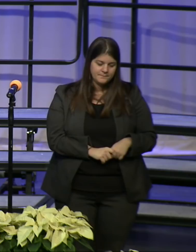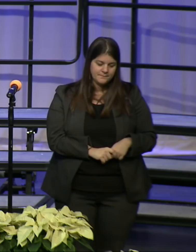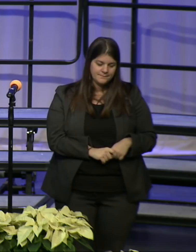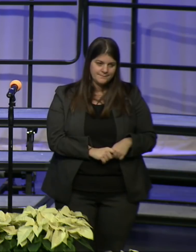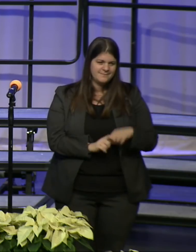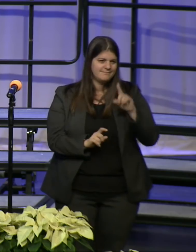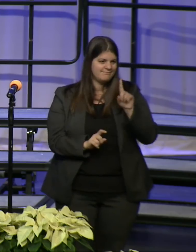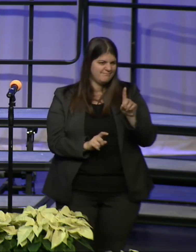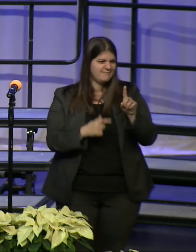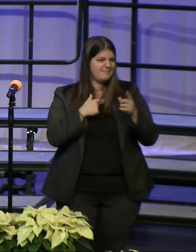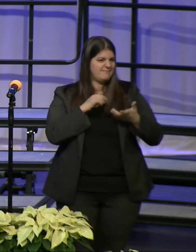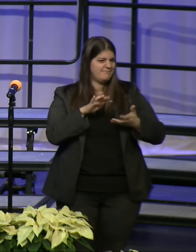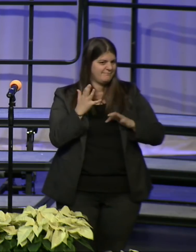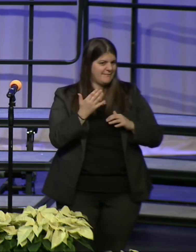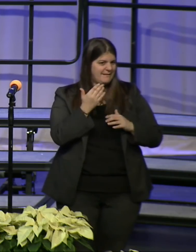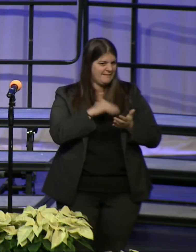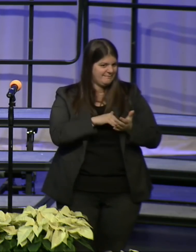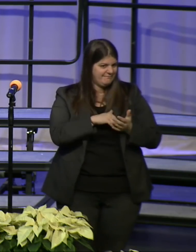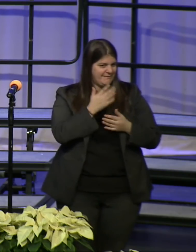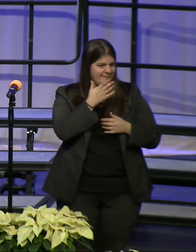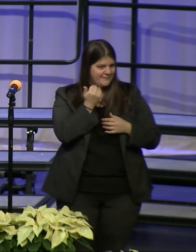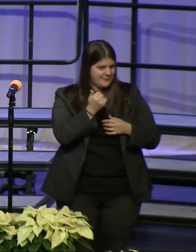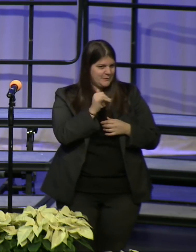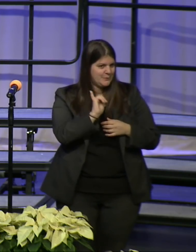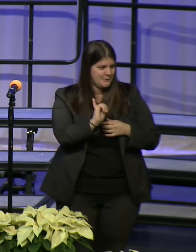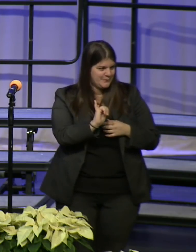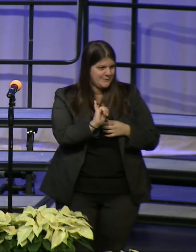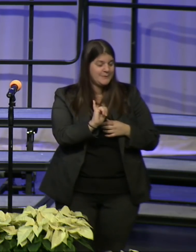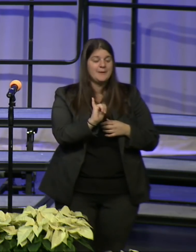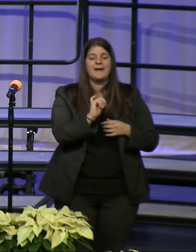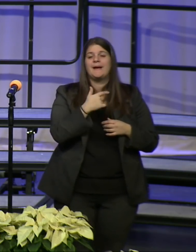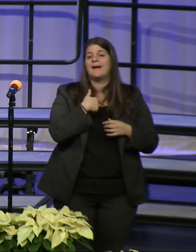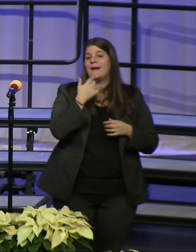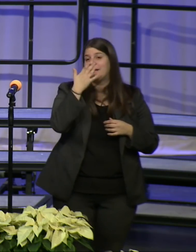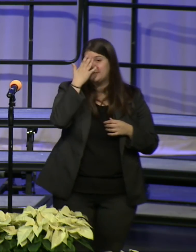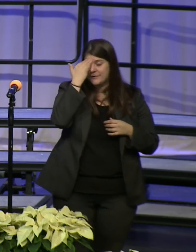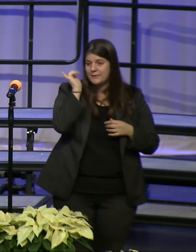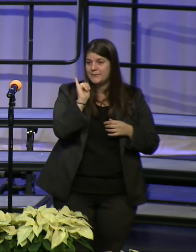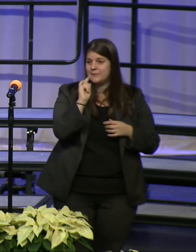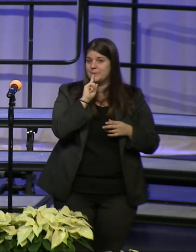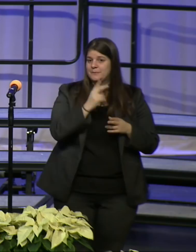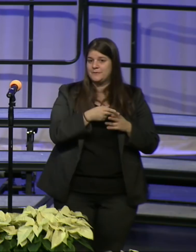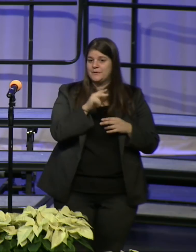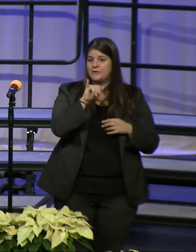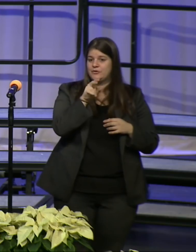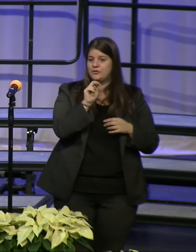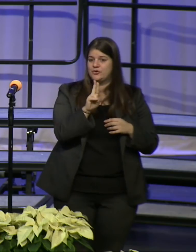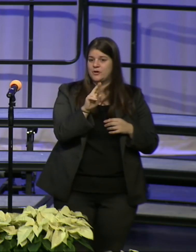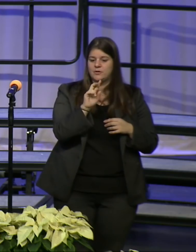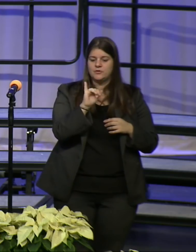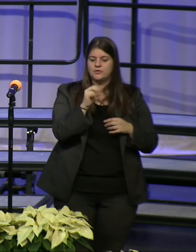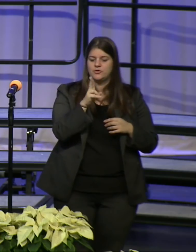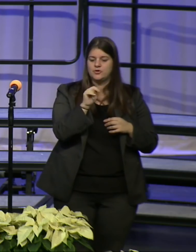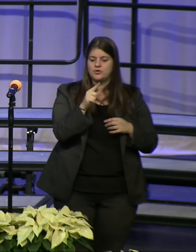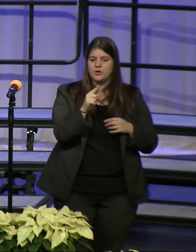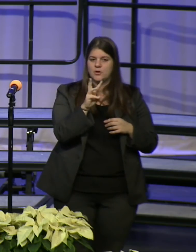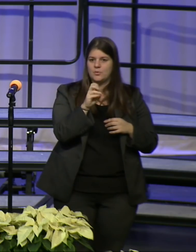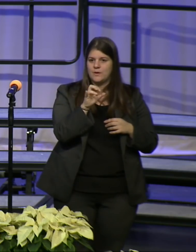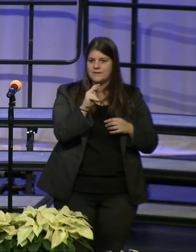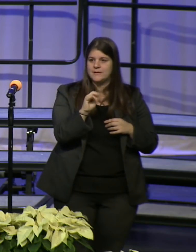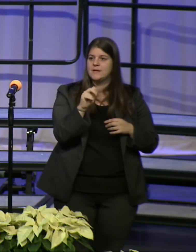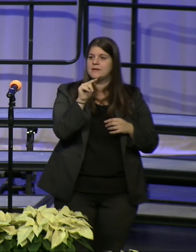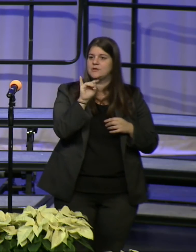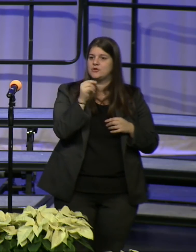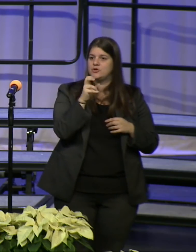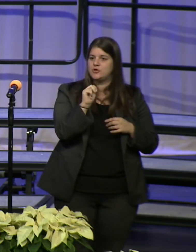I screwed up again. I also neglected to mention Mr. and Mrs. John Weinstein, Ms. Jen Terrassa, Mrs.